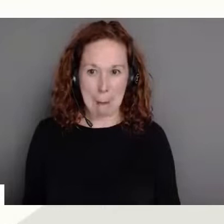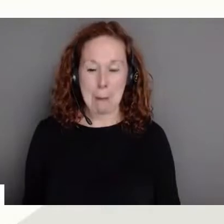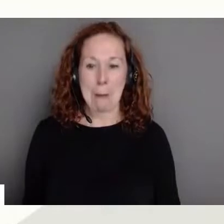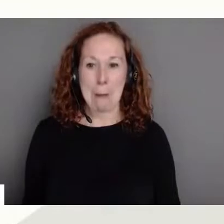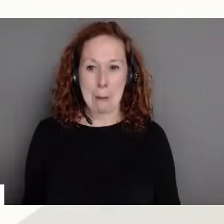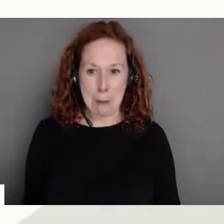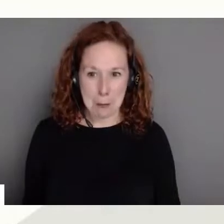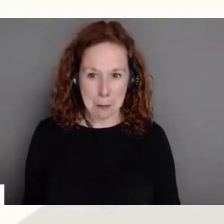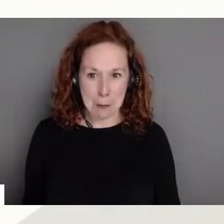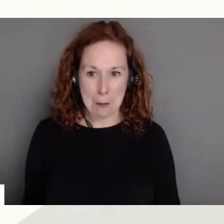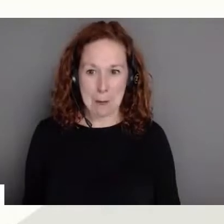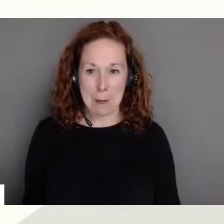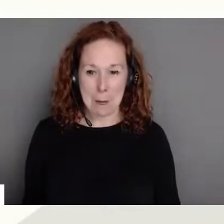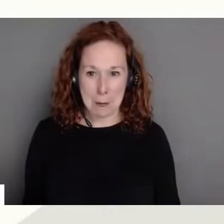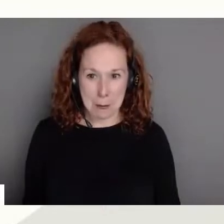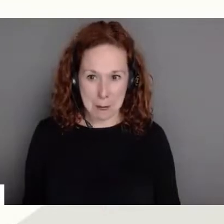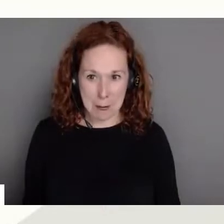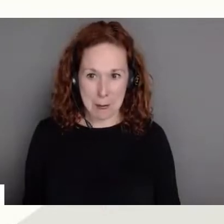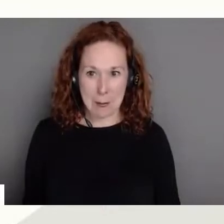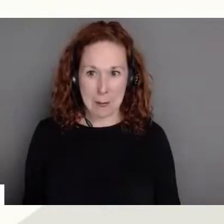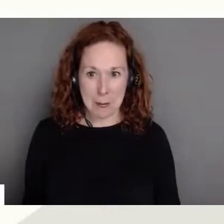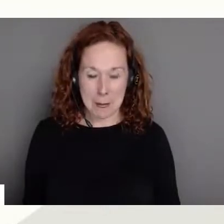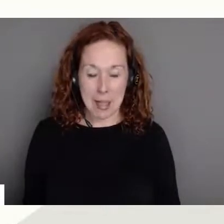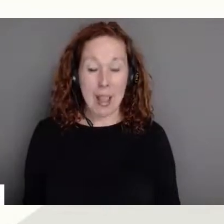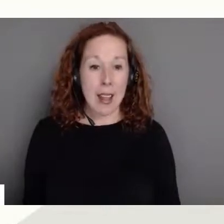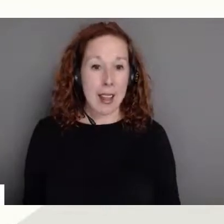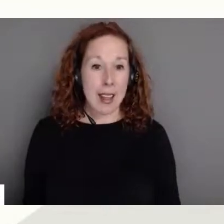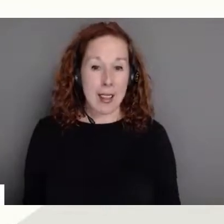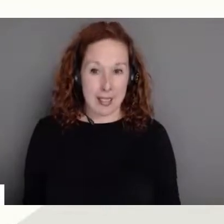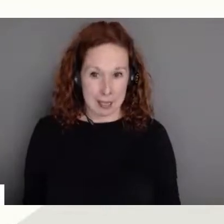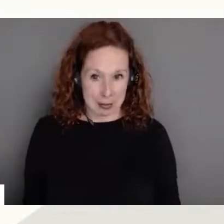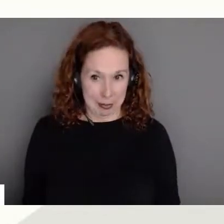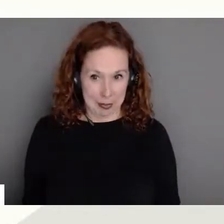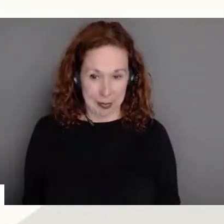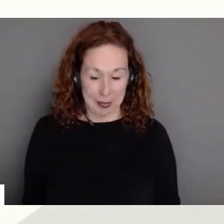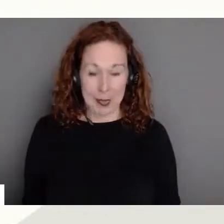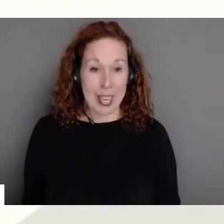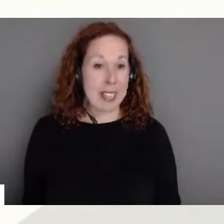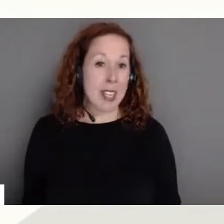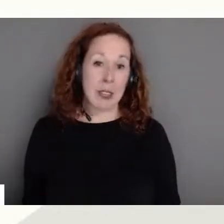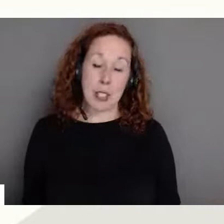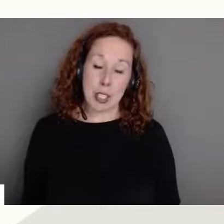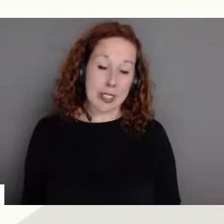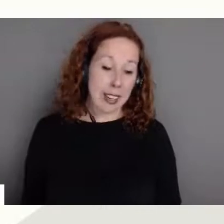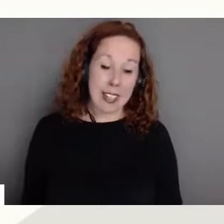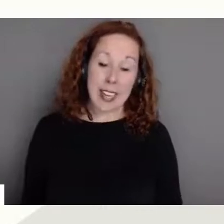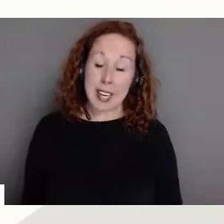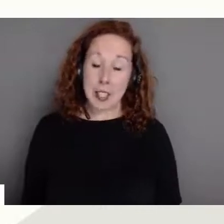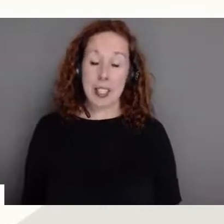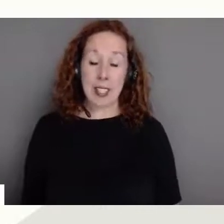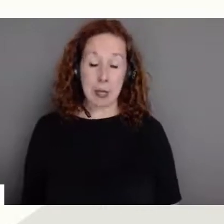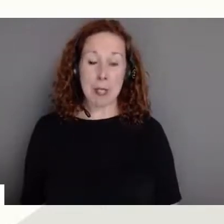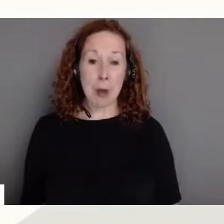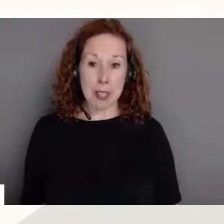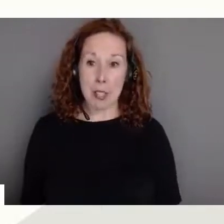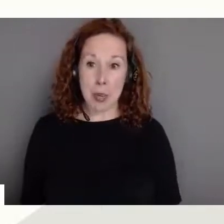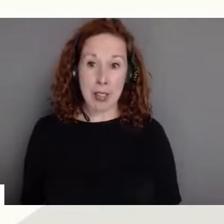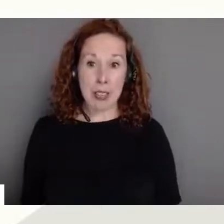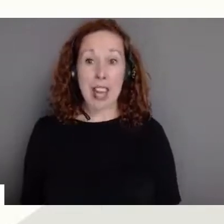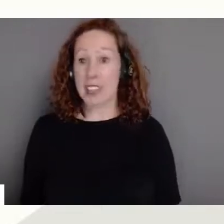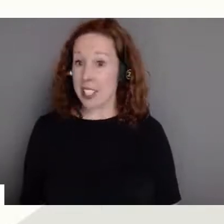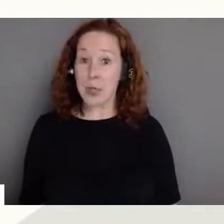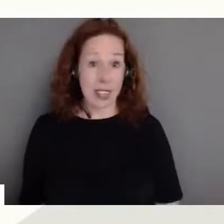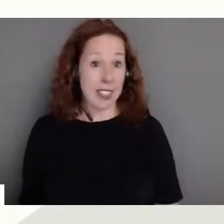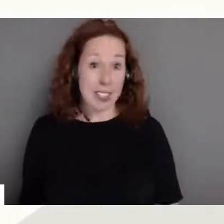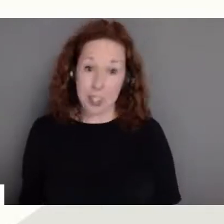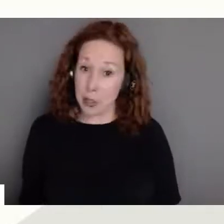or did it take a second to go right? Let's just dive in. It definitely took a second. I actually responded